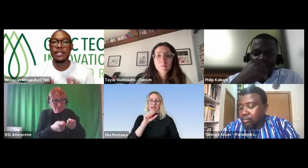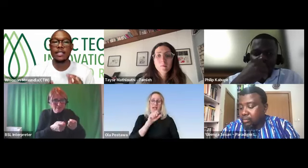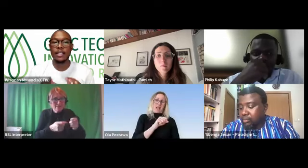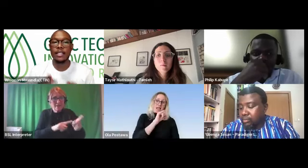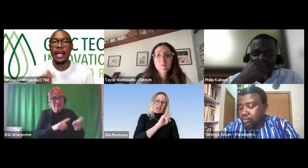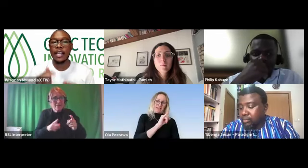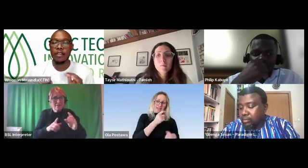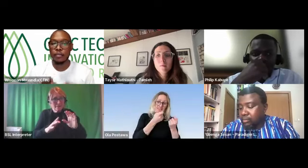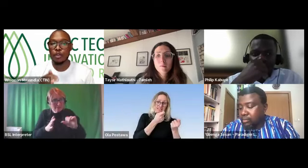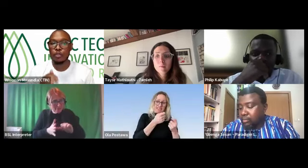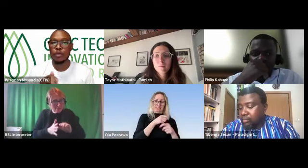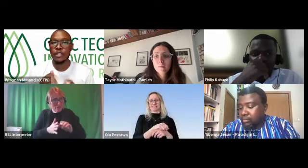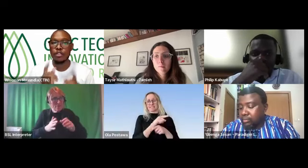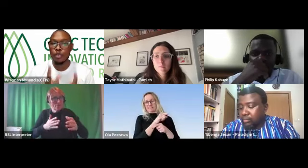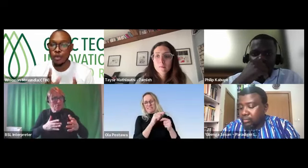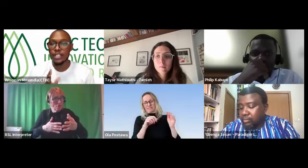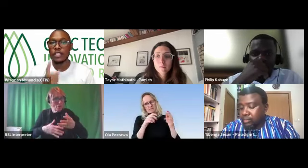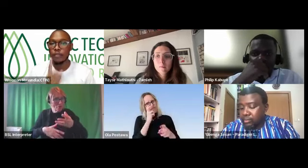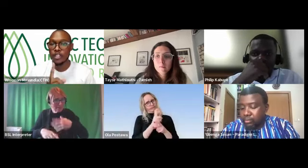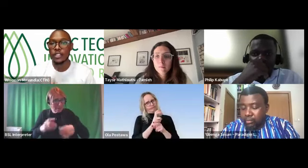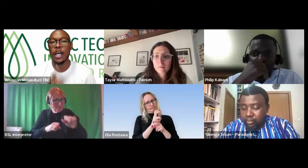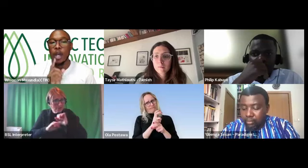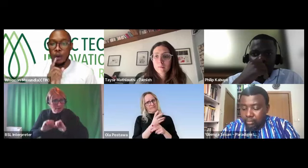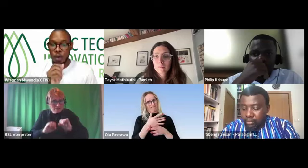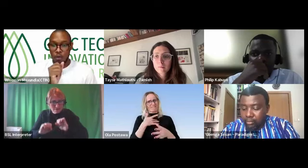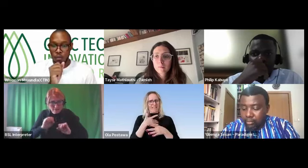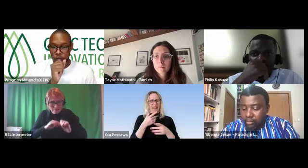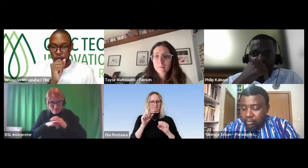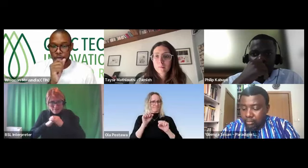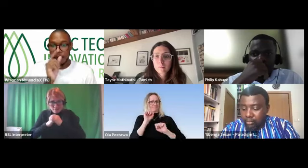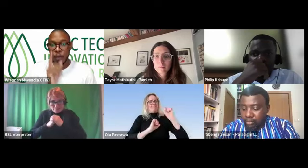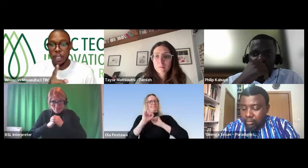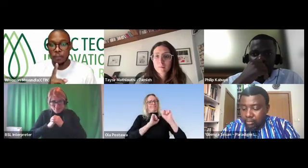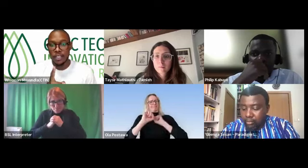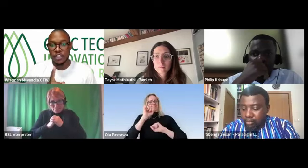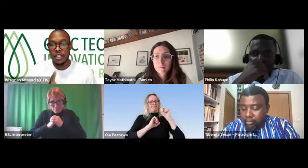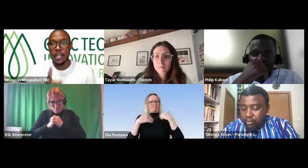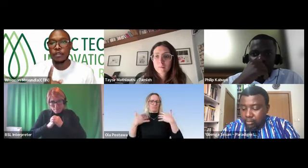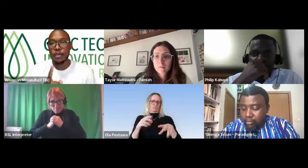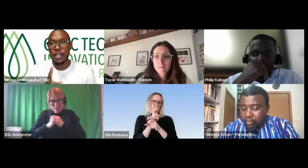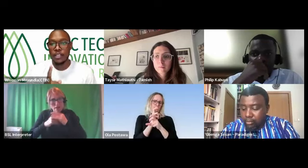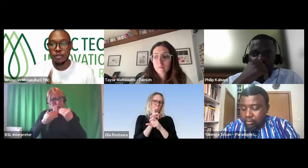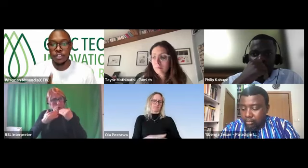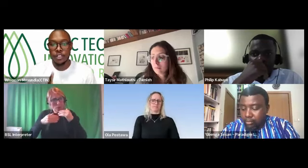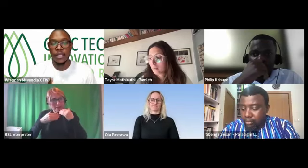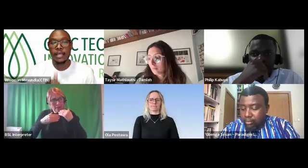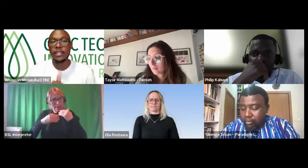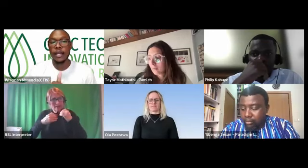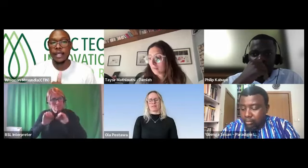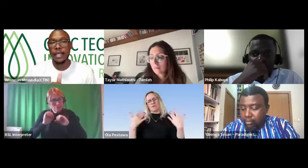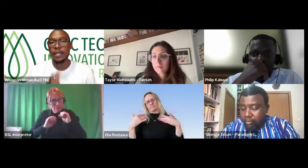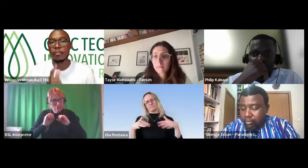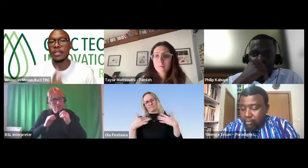This uneven approach poses two risks. First, weak protection in unregulated